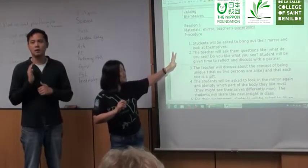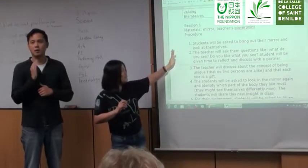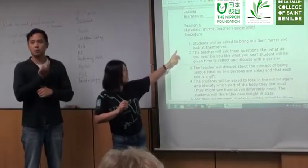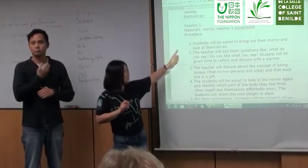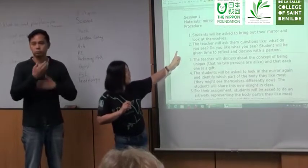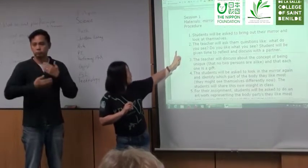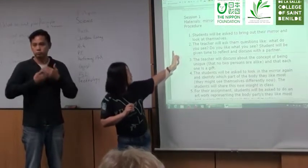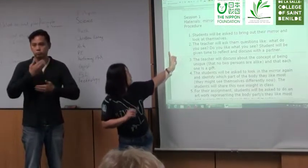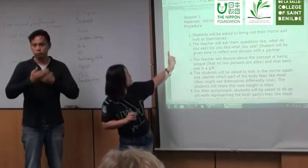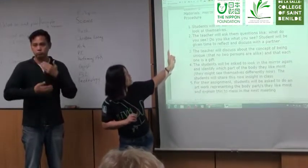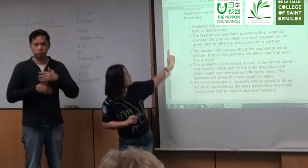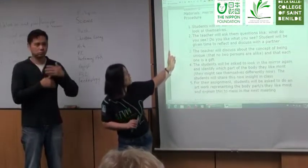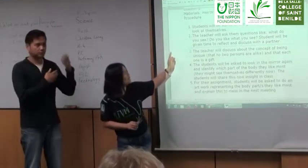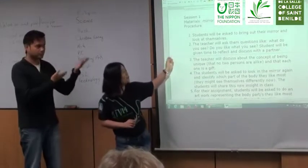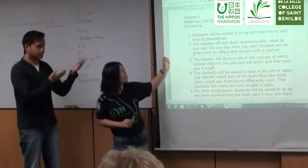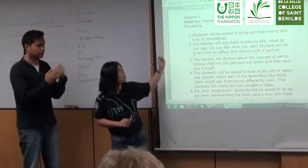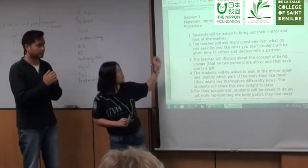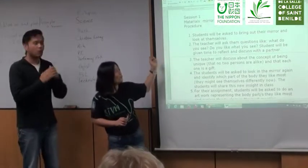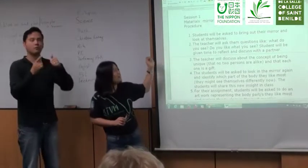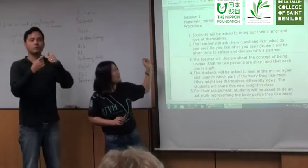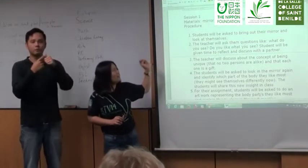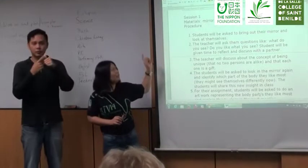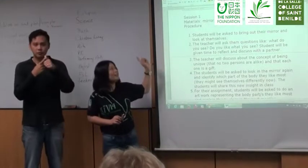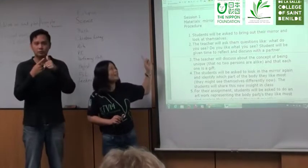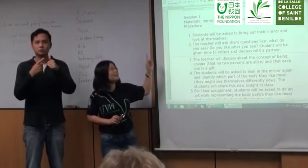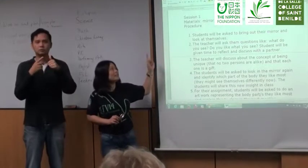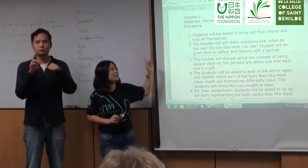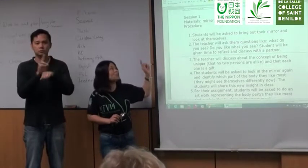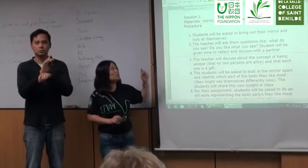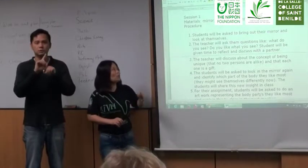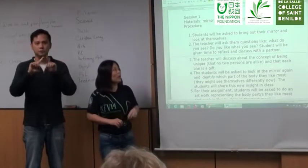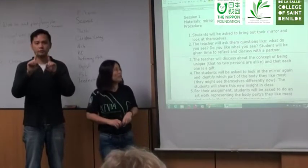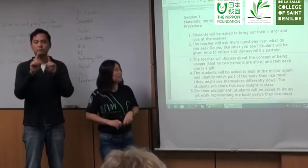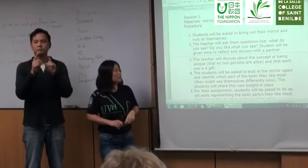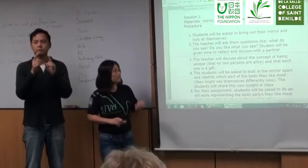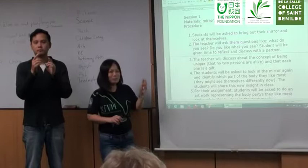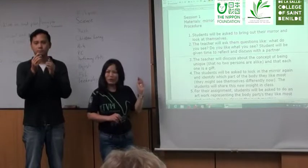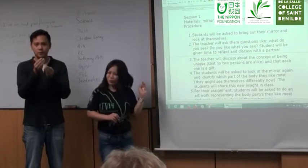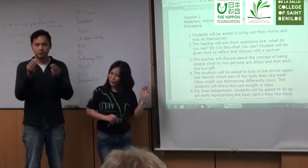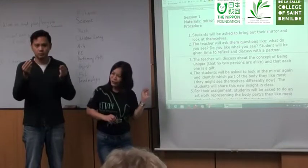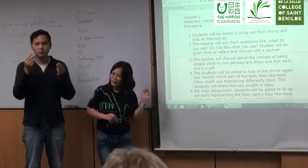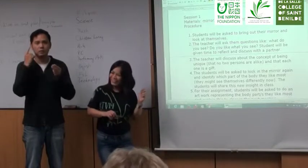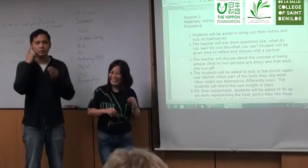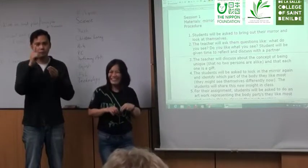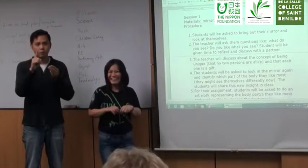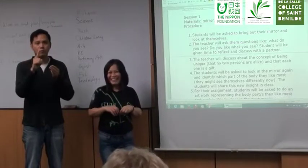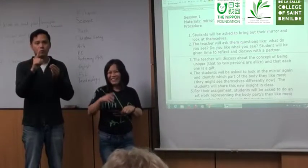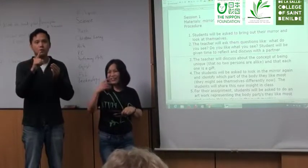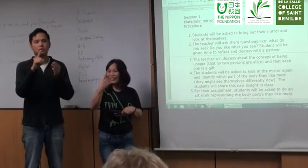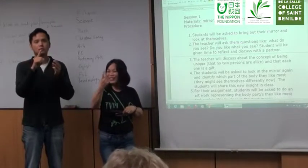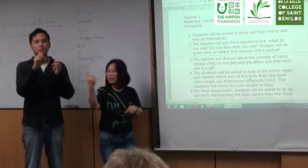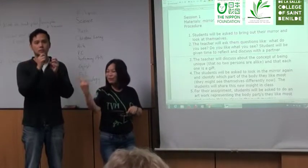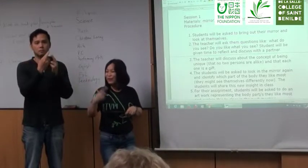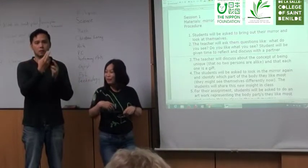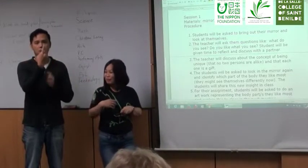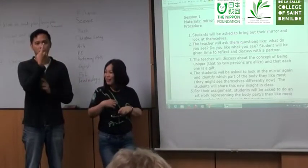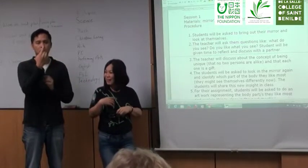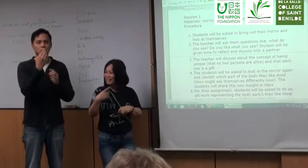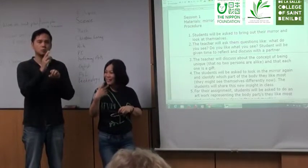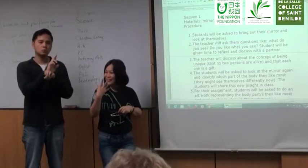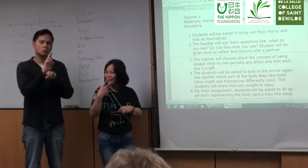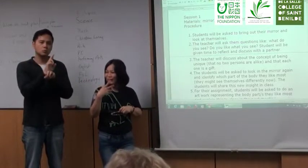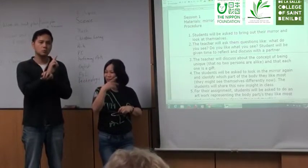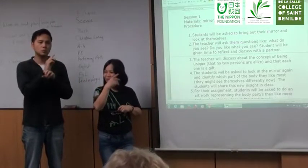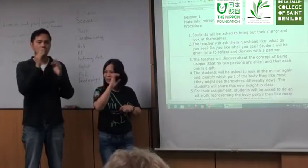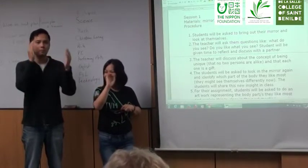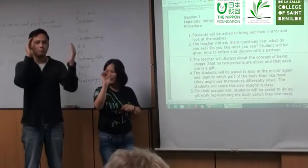first is the materials. For the session 1, mirror. So each of them